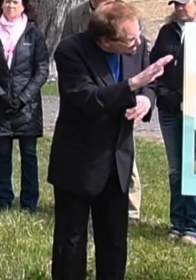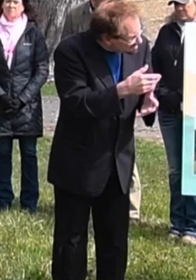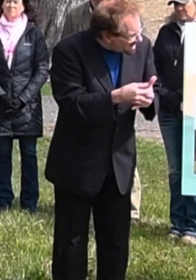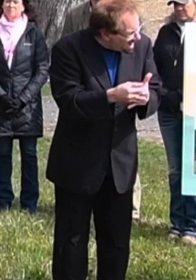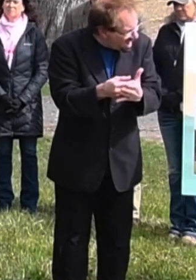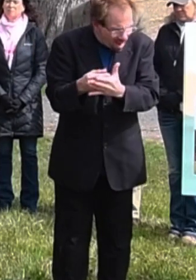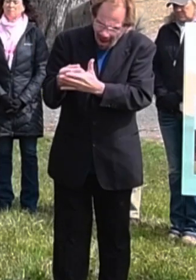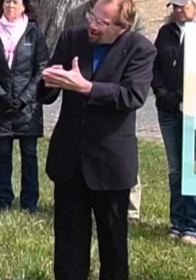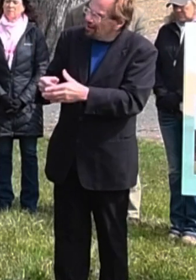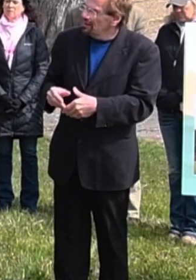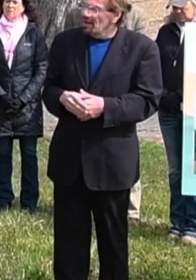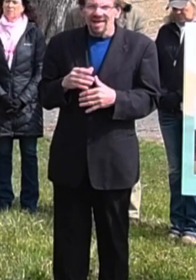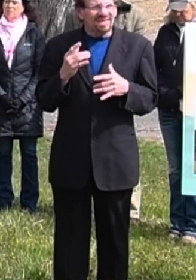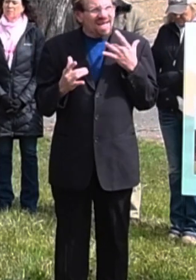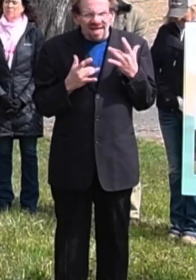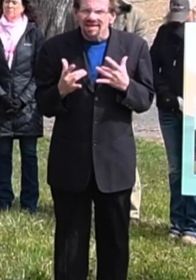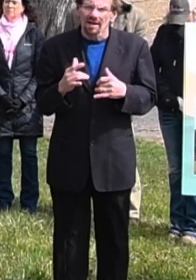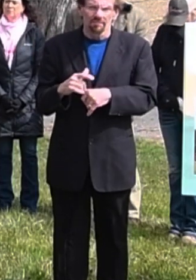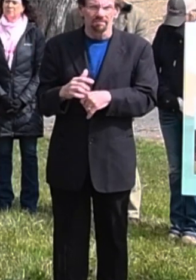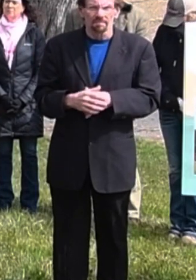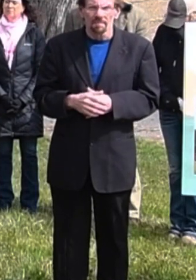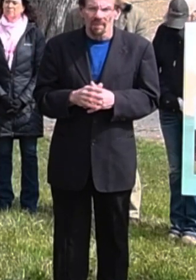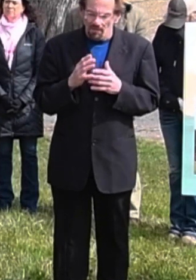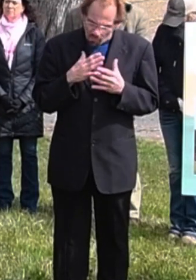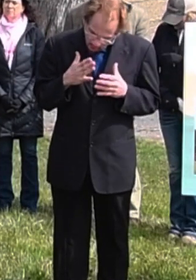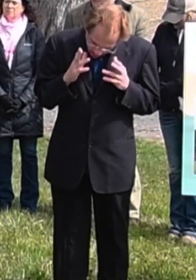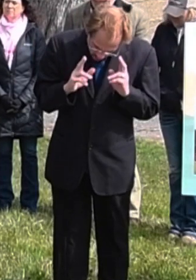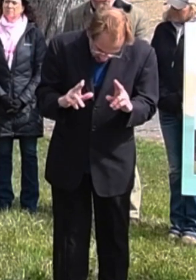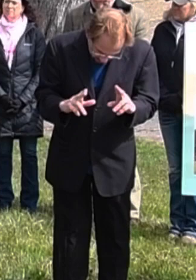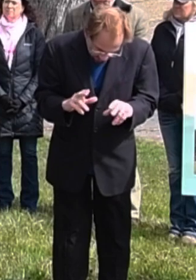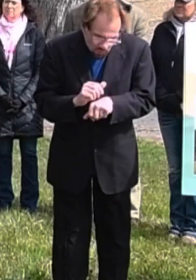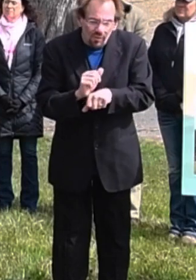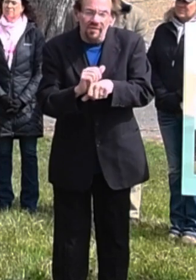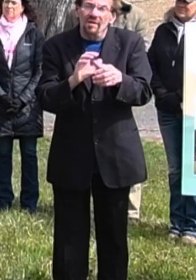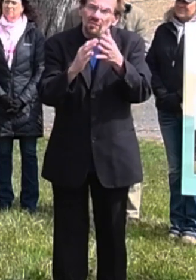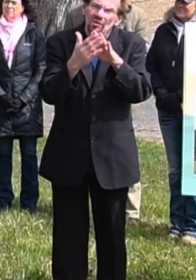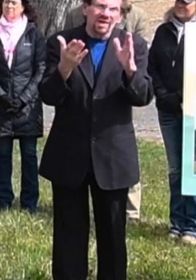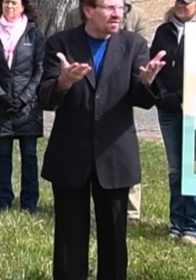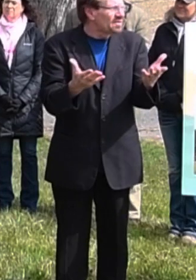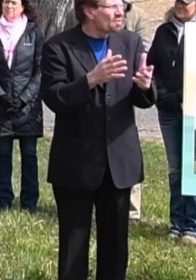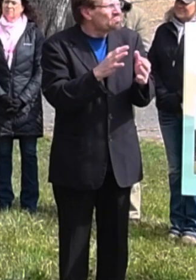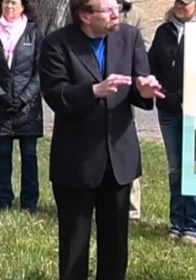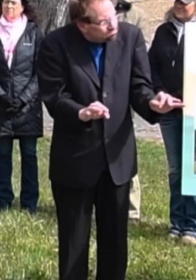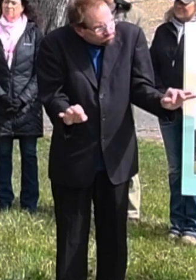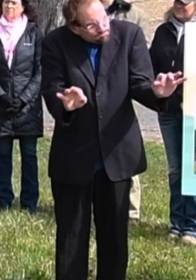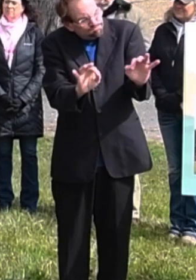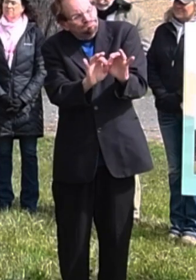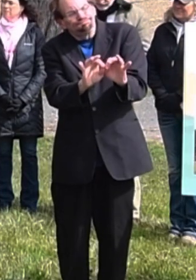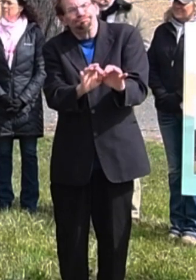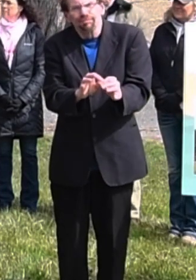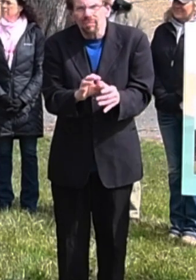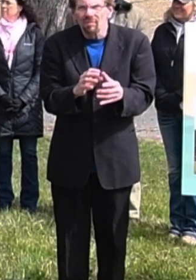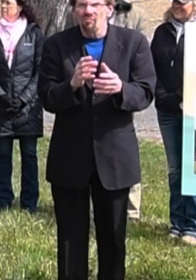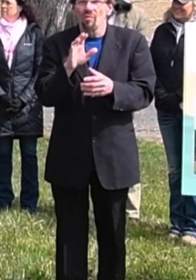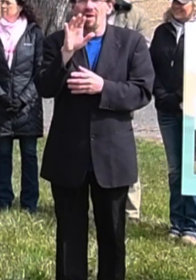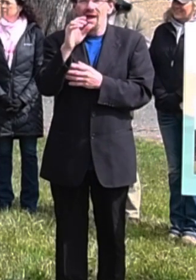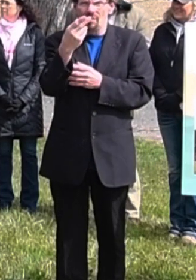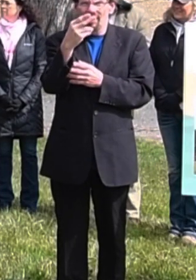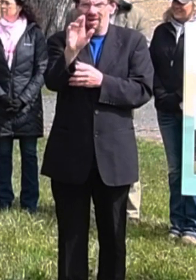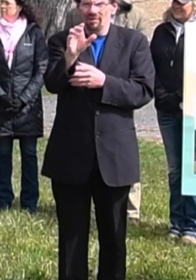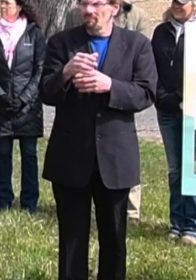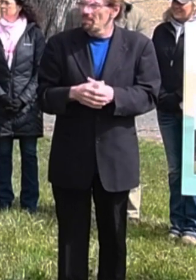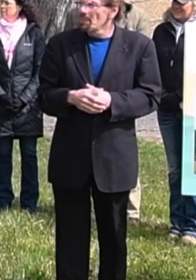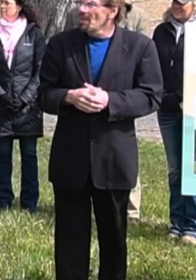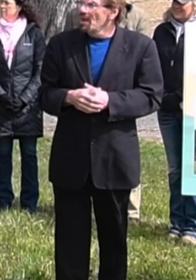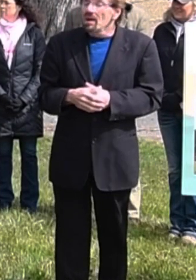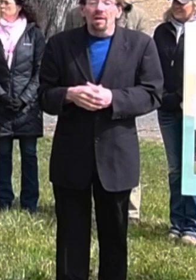I'm privileged to work with this community that is so integral to the fabric of Howard County. It is vital we have elected